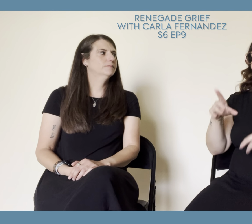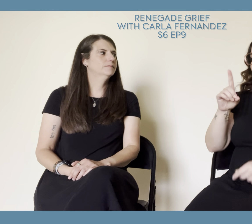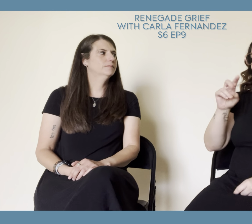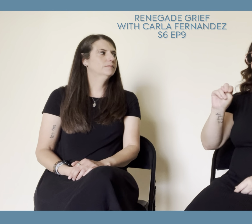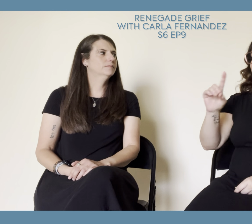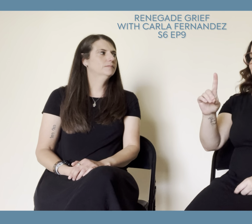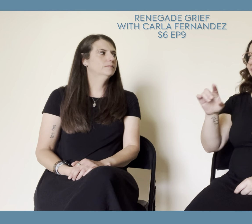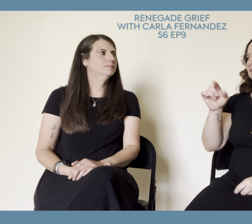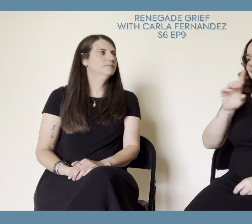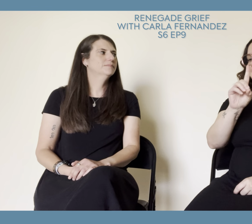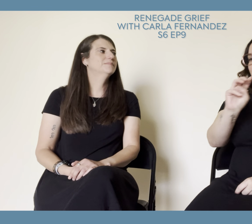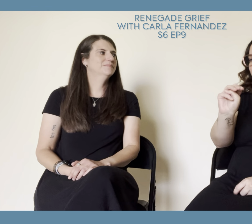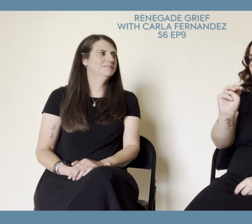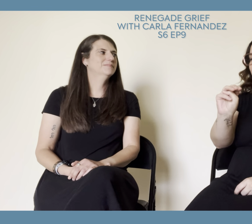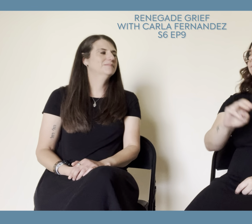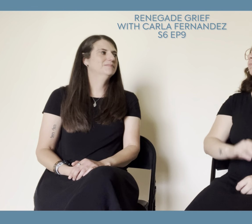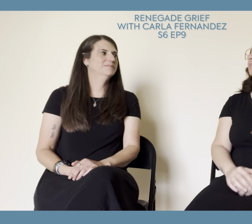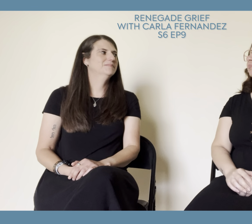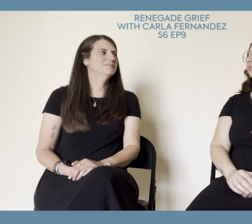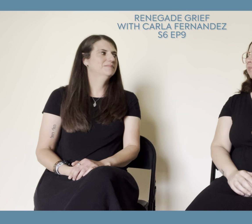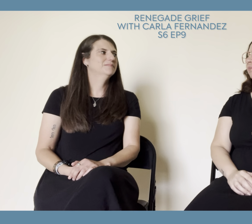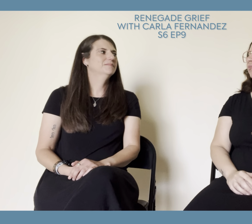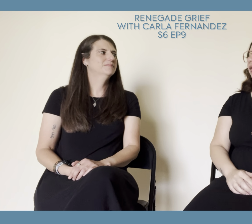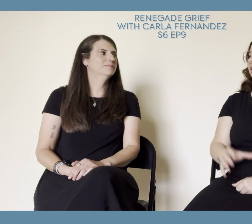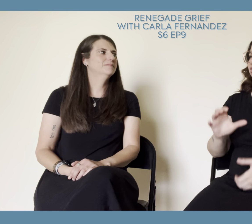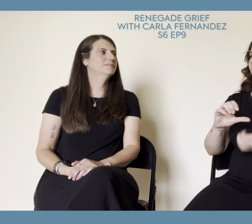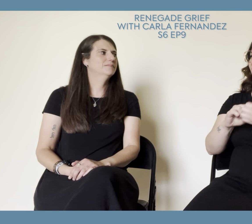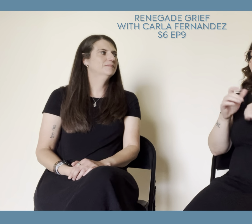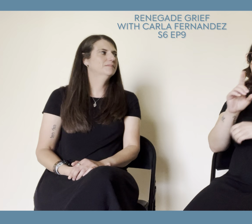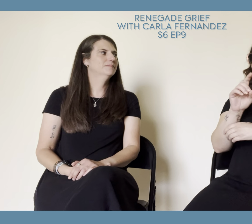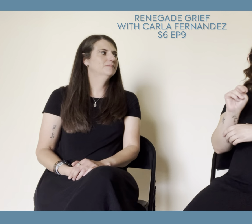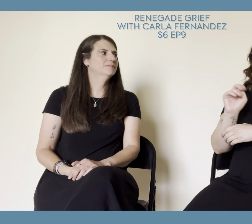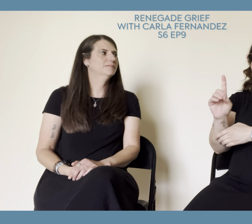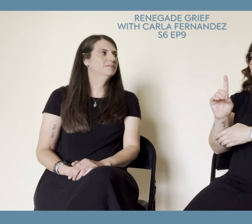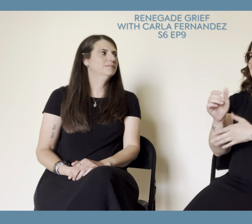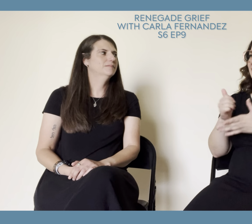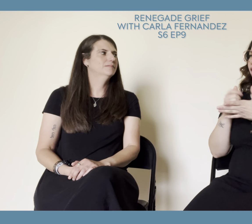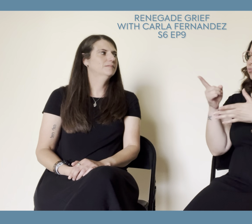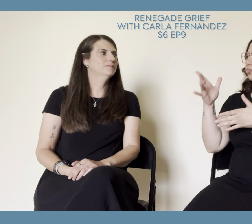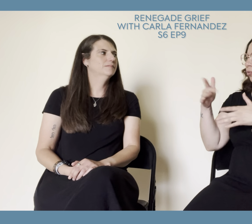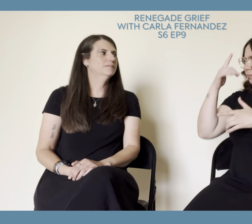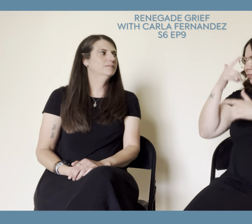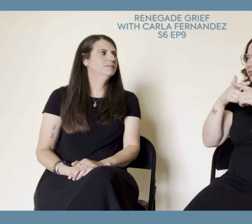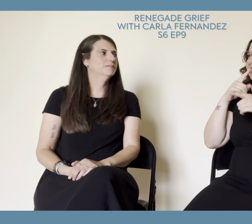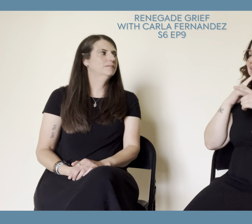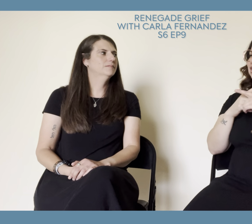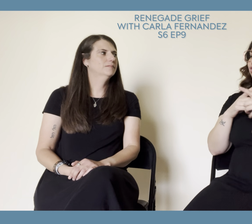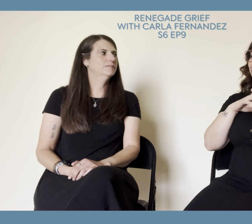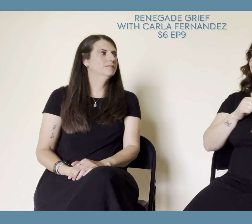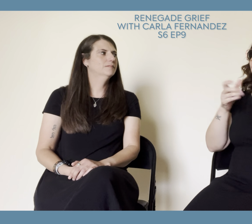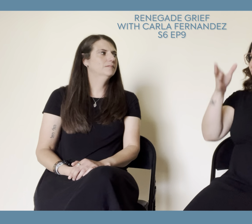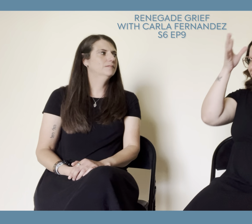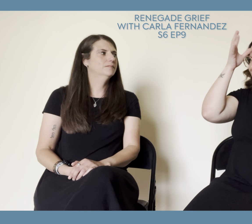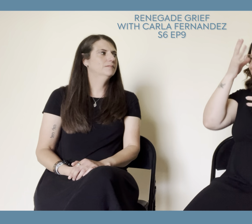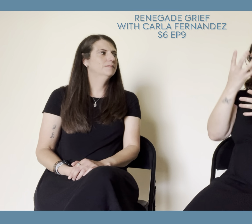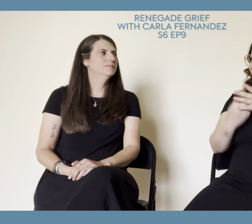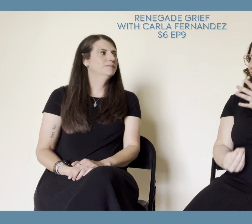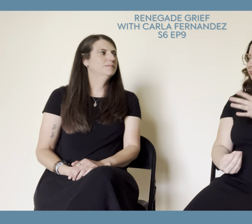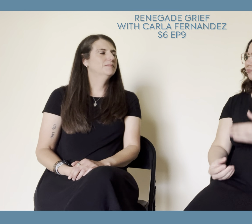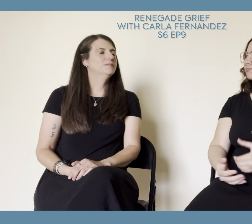master. Great. How did Dungeons and Dragons help you and your siblings grieve your father's death? So the story